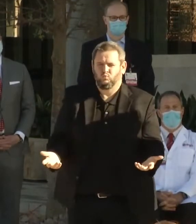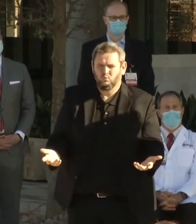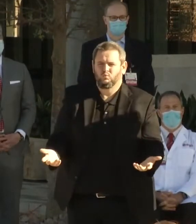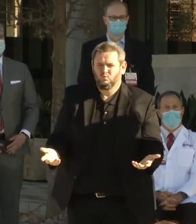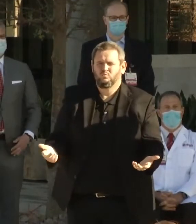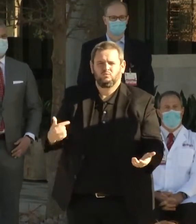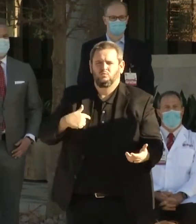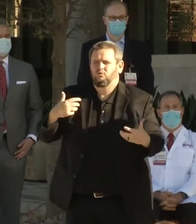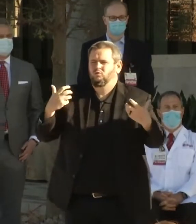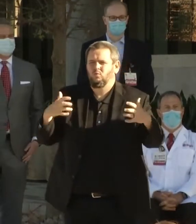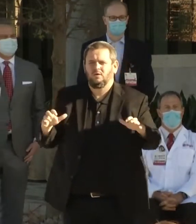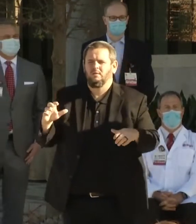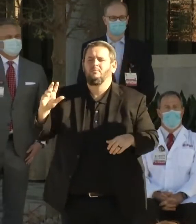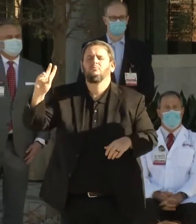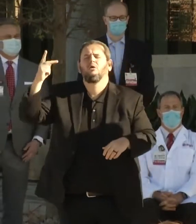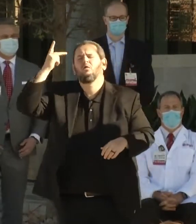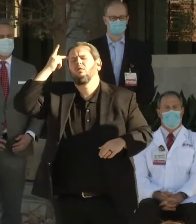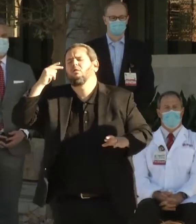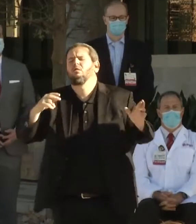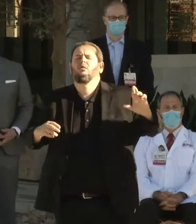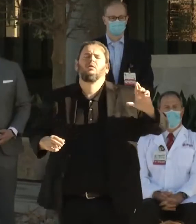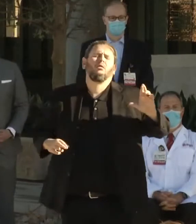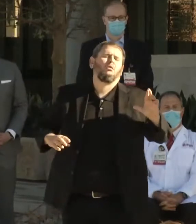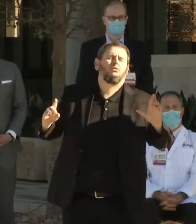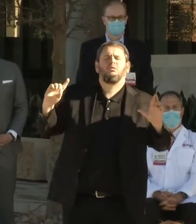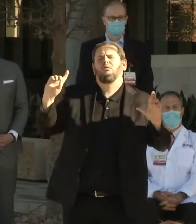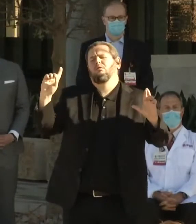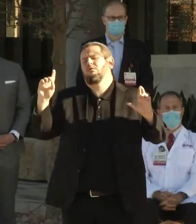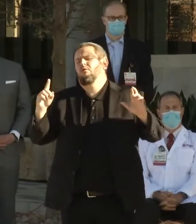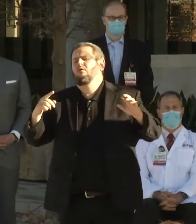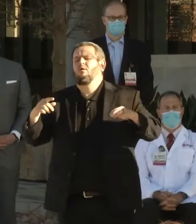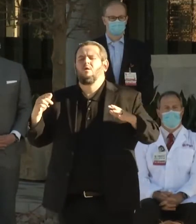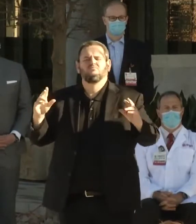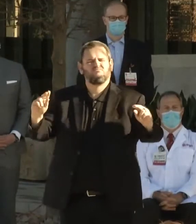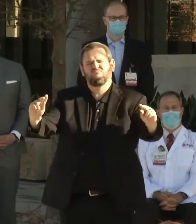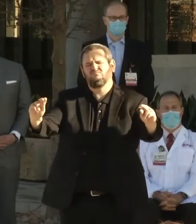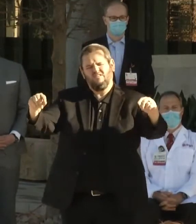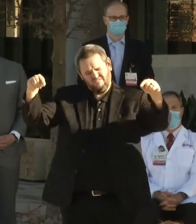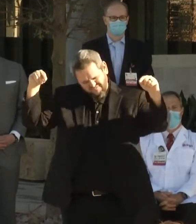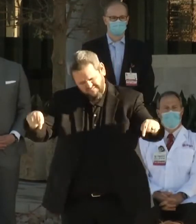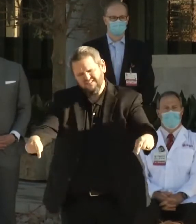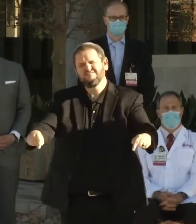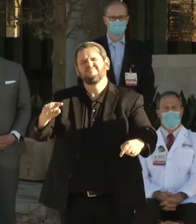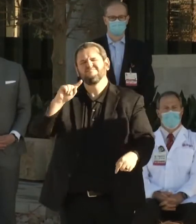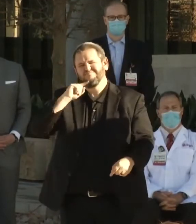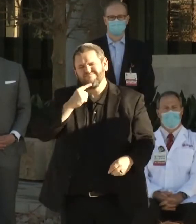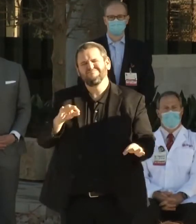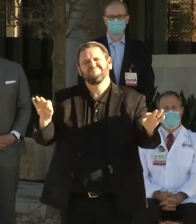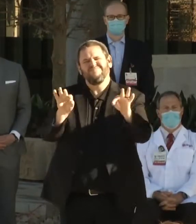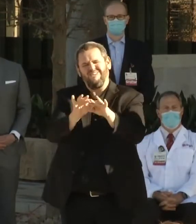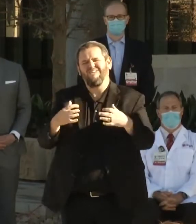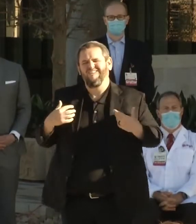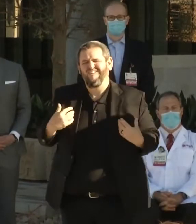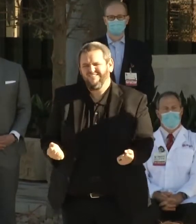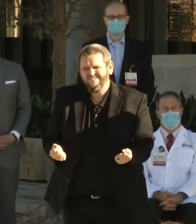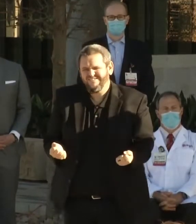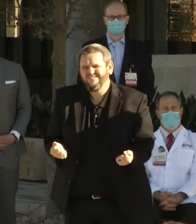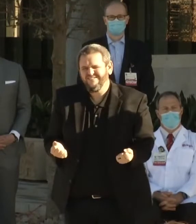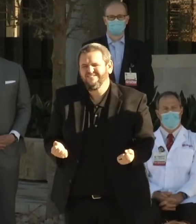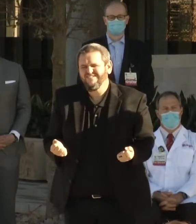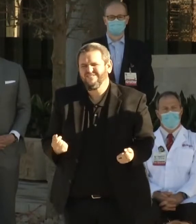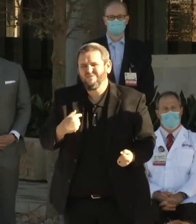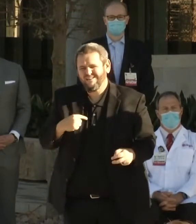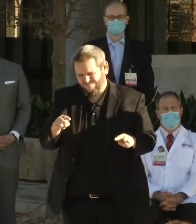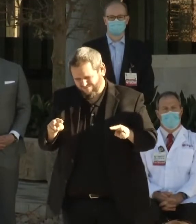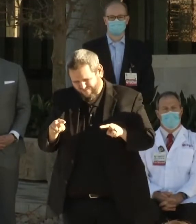it 100 times, and I think Oklahomans are going to do the right thing. And so we're watching these things very closely. Our hospital community is